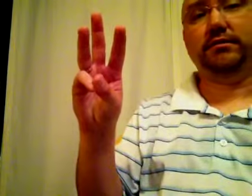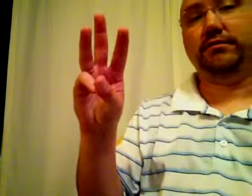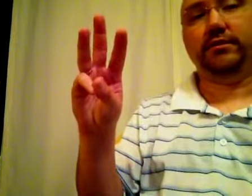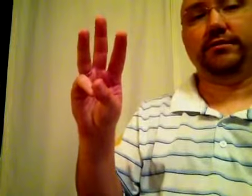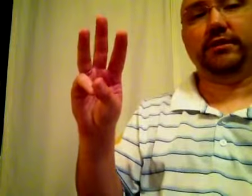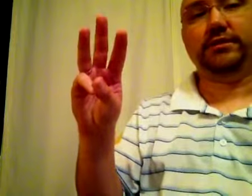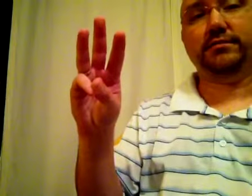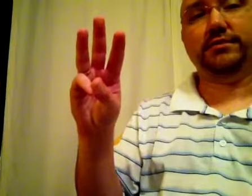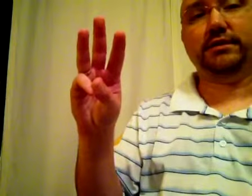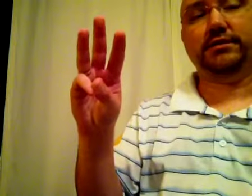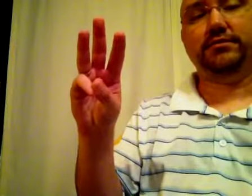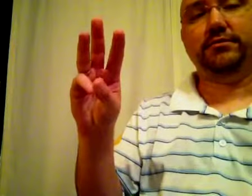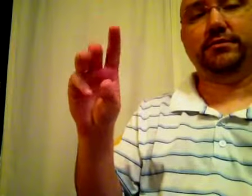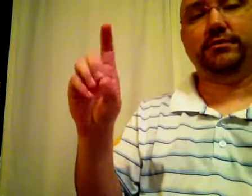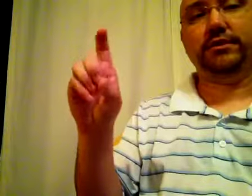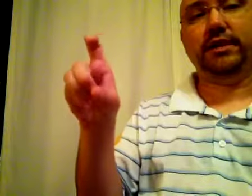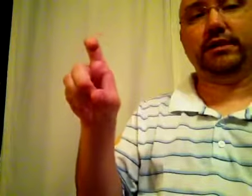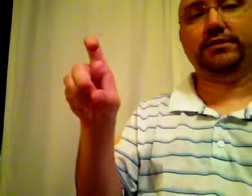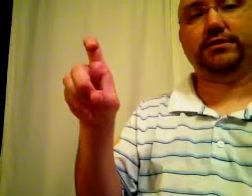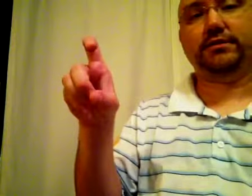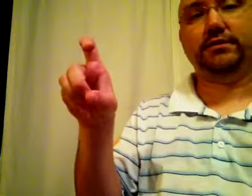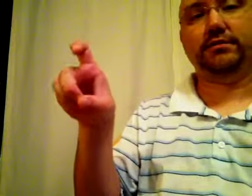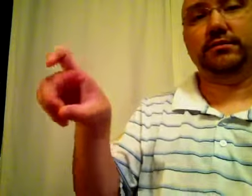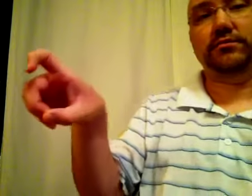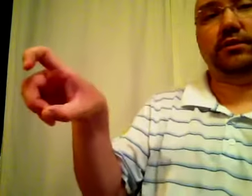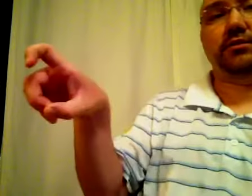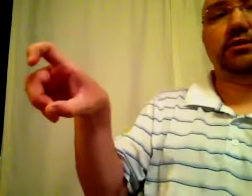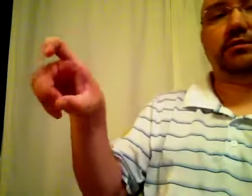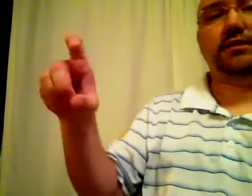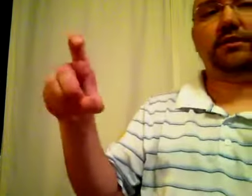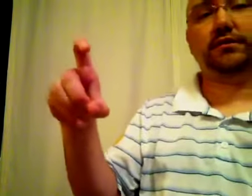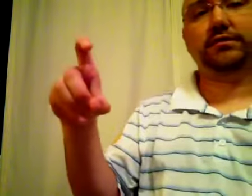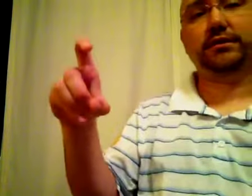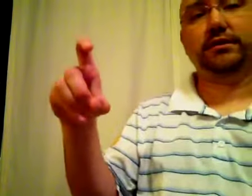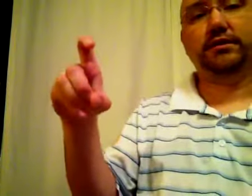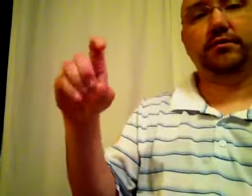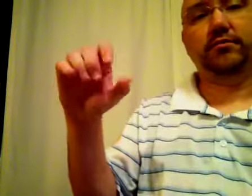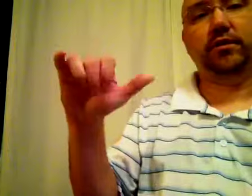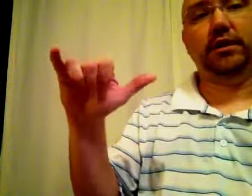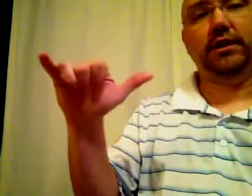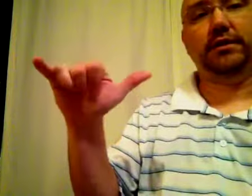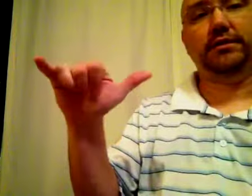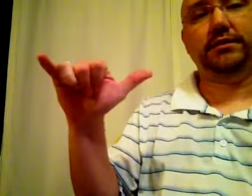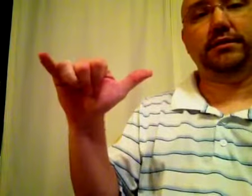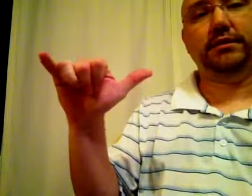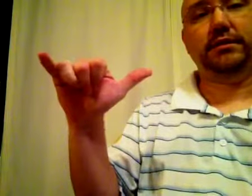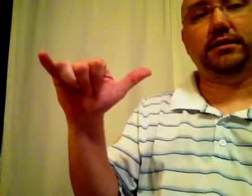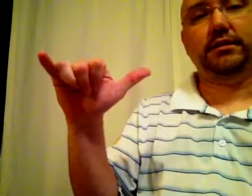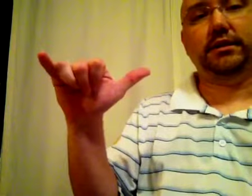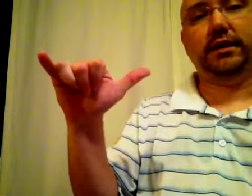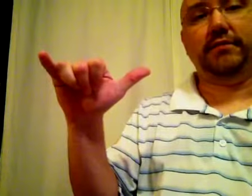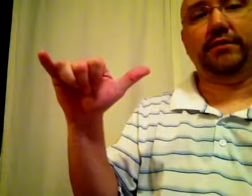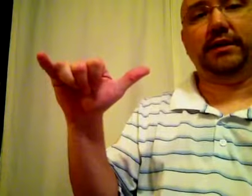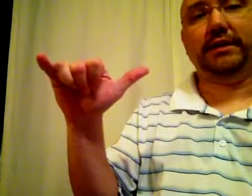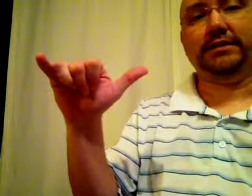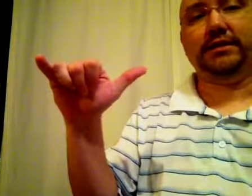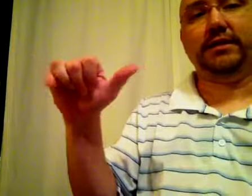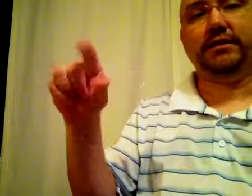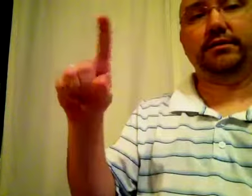3 fingers up instead of 2. X is just 1 crooked finger. Y. And finally Z,